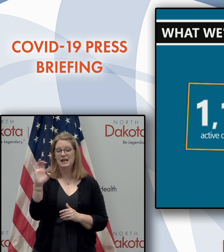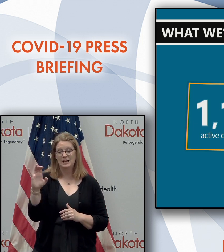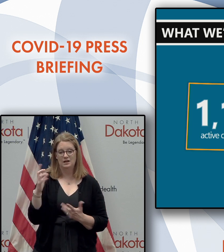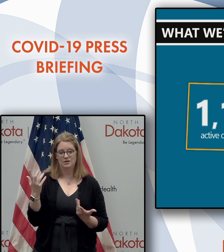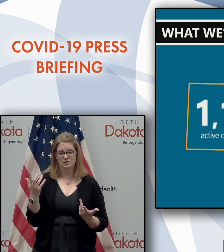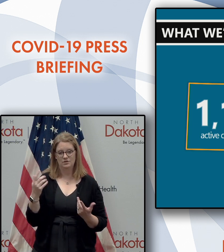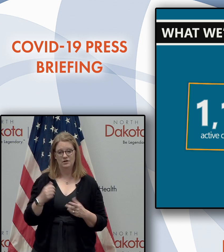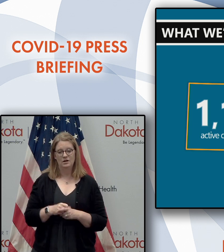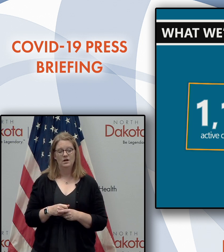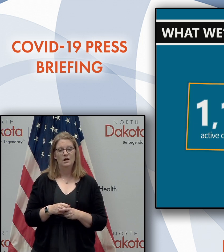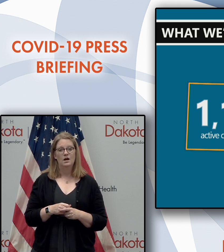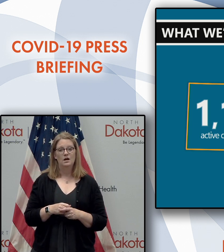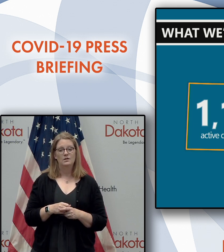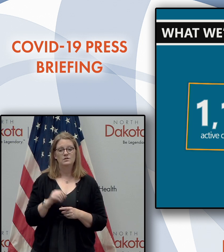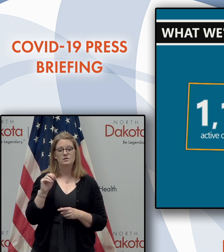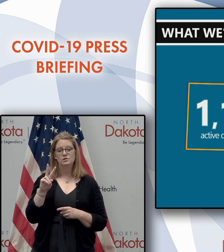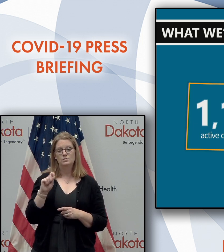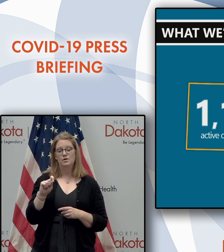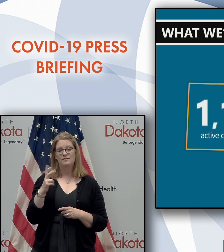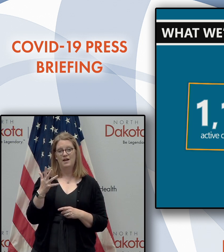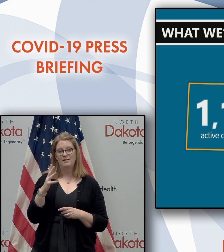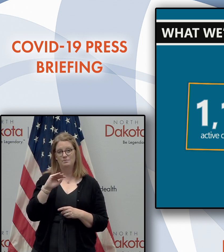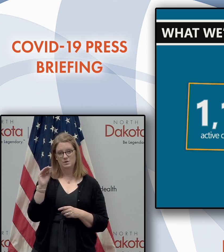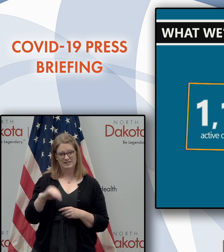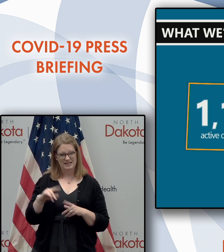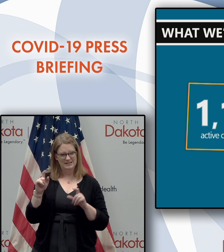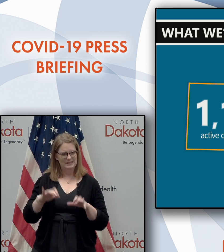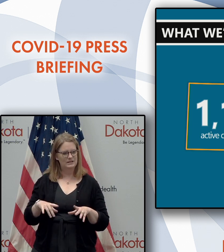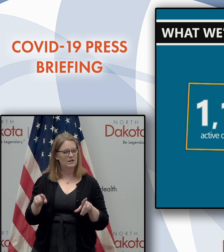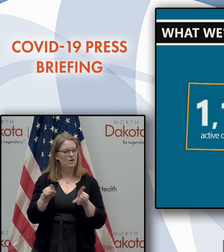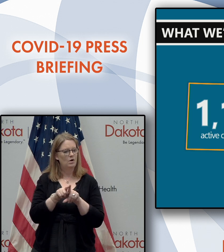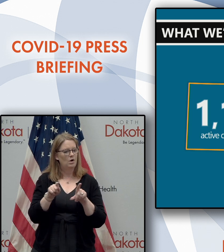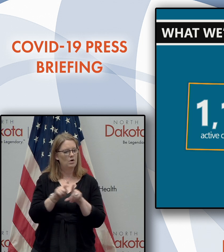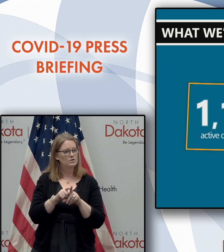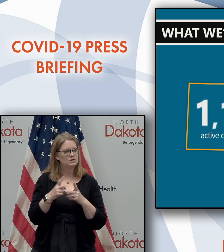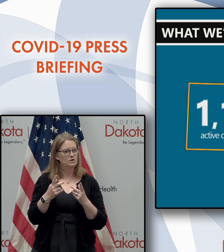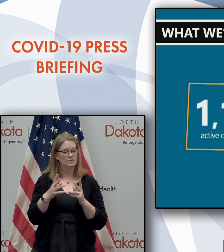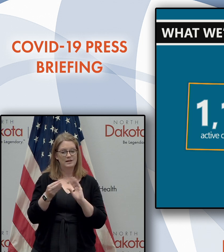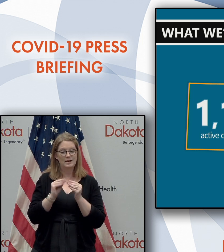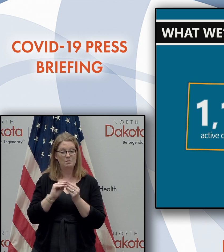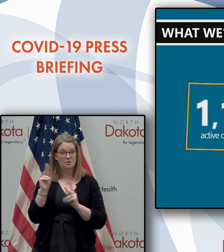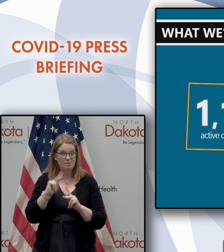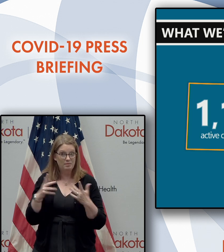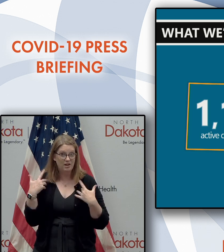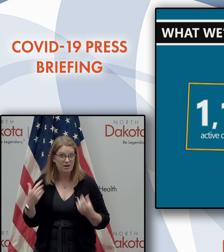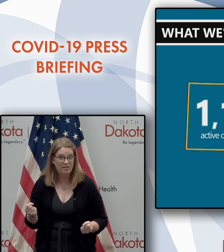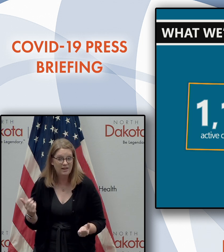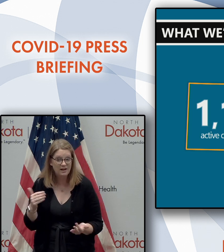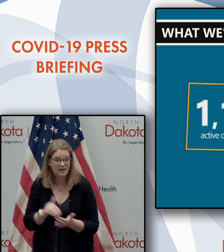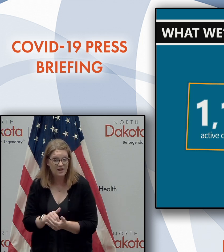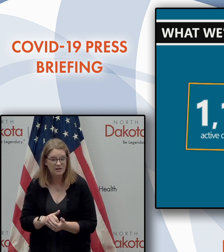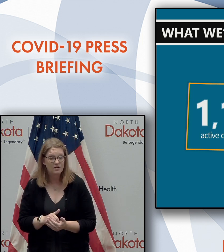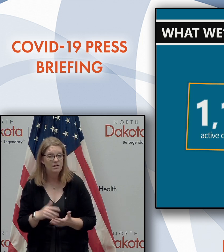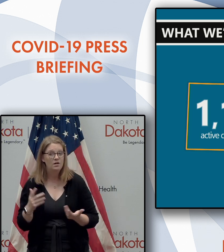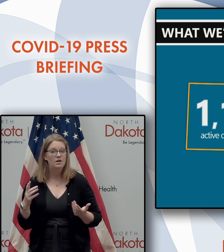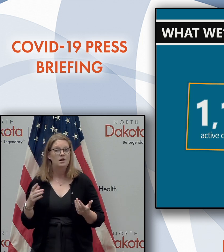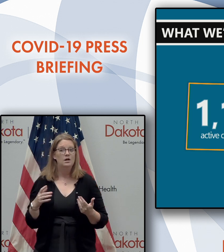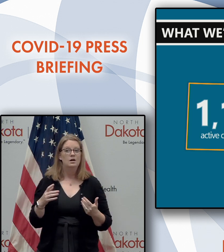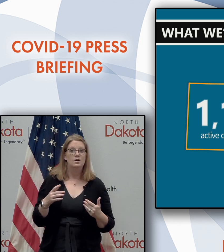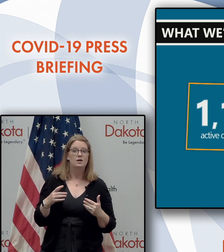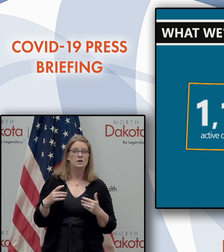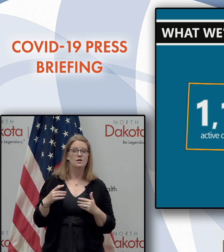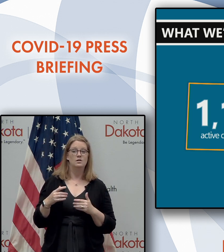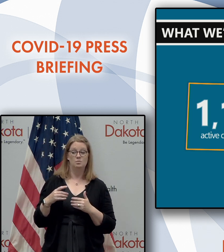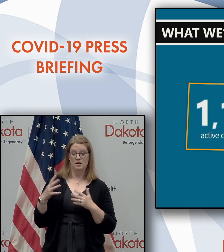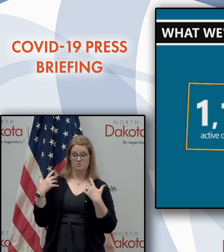completed in the last week for a 2.5% test. We also take a look at recovereds. When recovereds are greater than